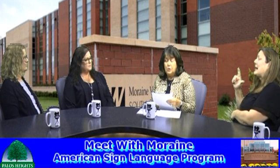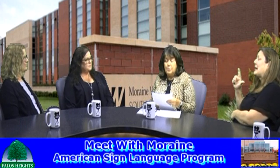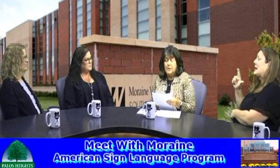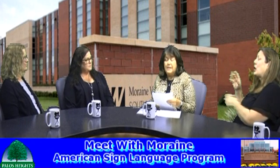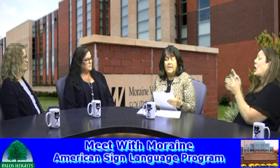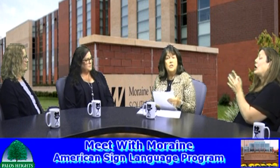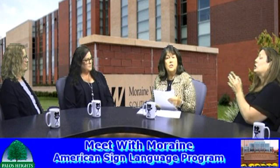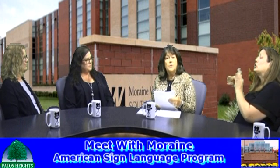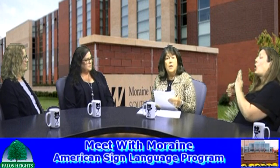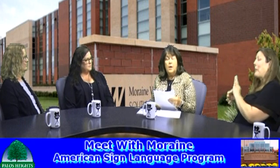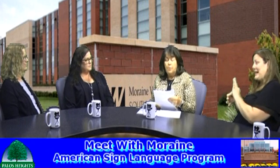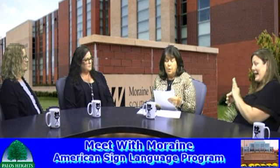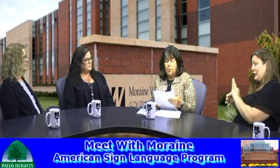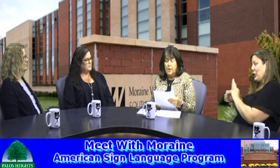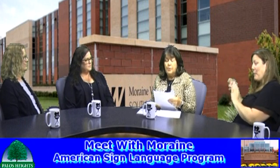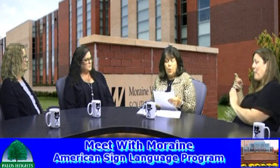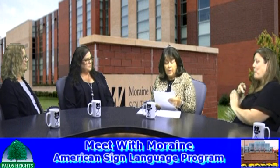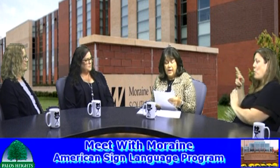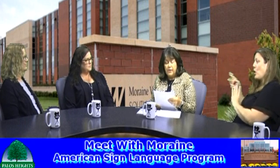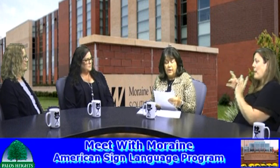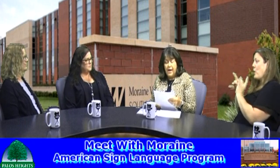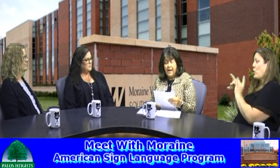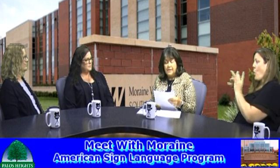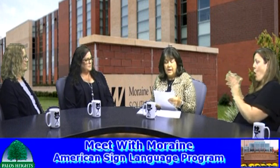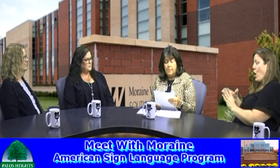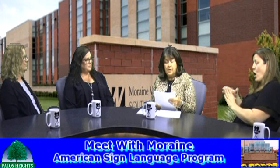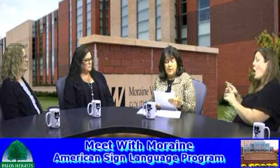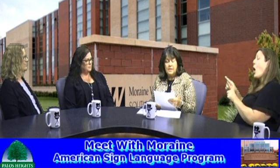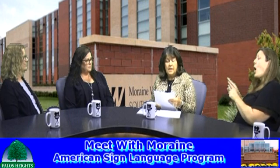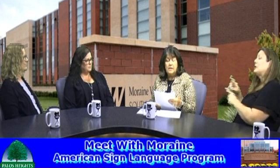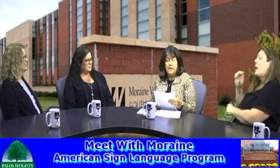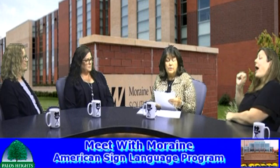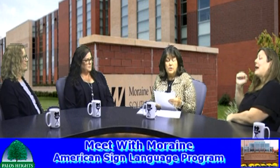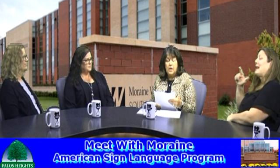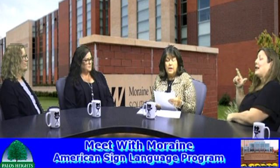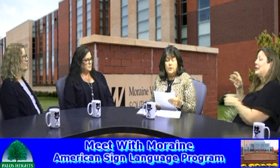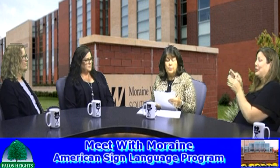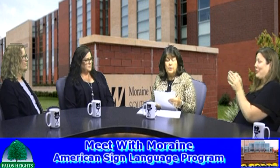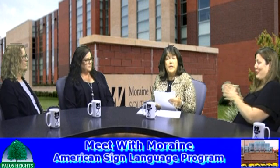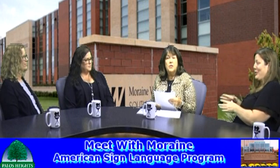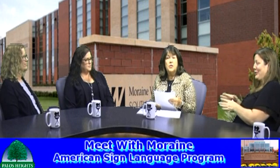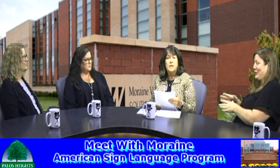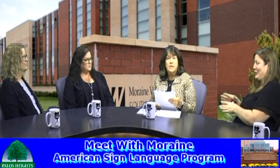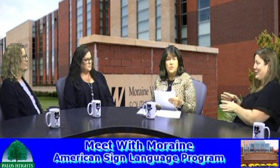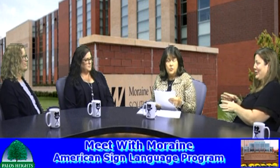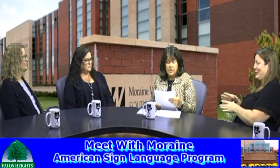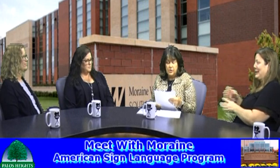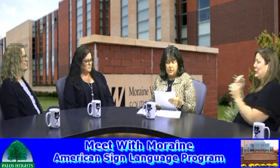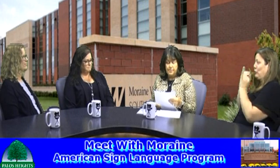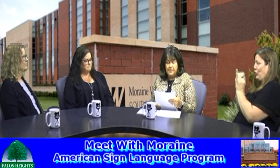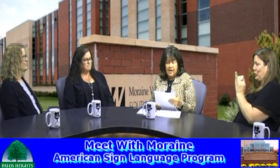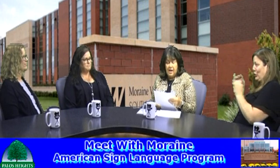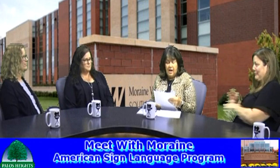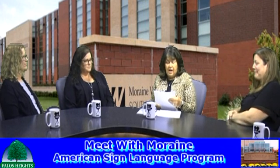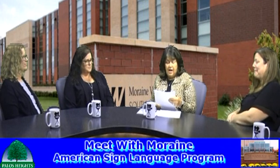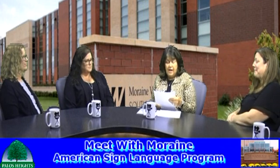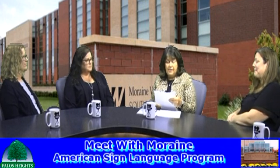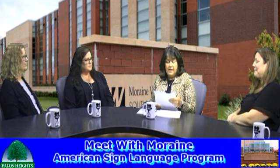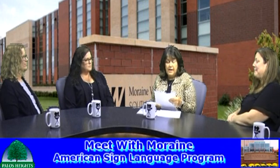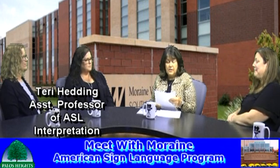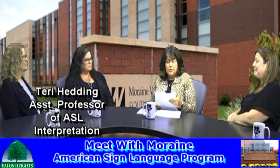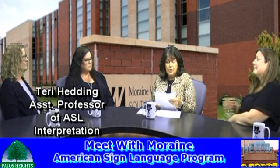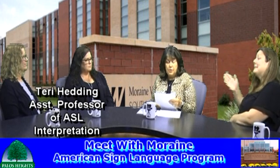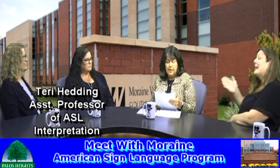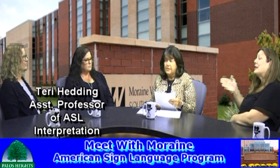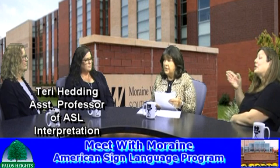Language Interpretation Program Coordinator and an American Sign Language Interpretation Instructor. And